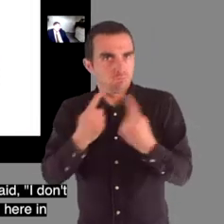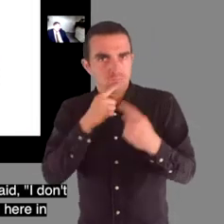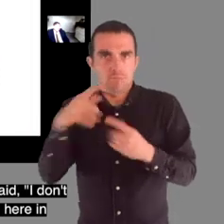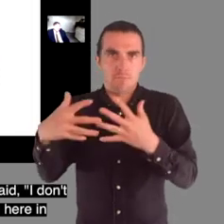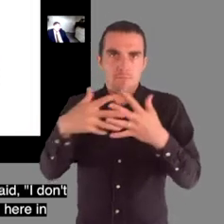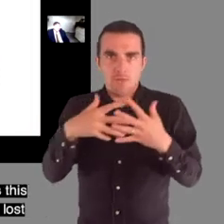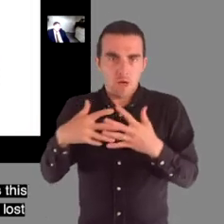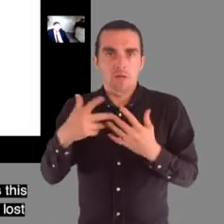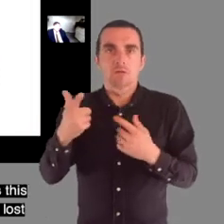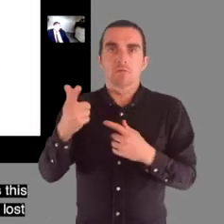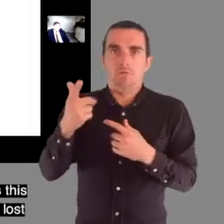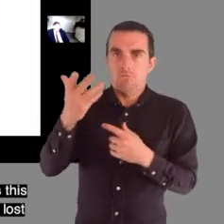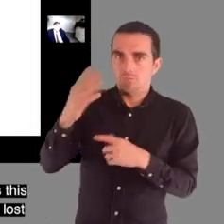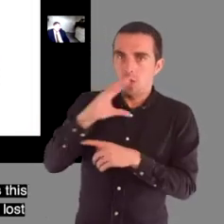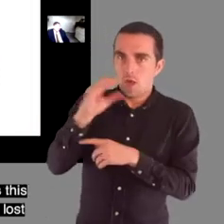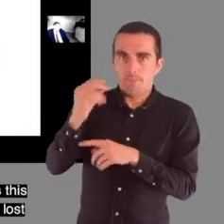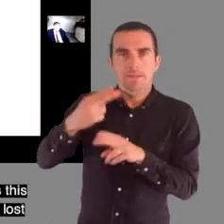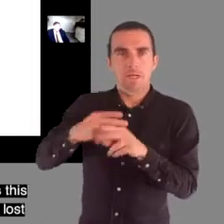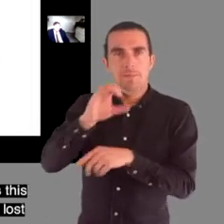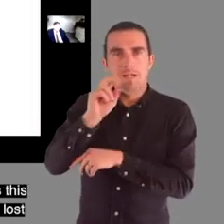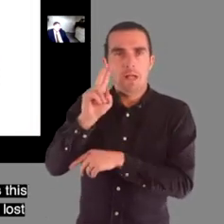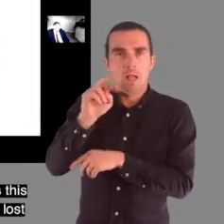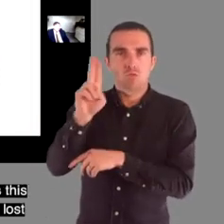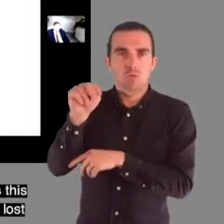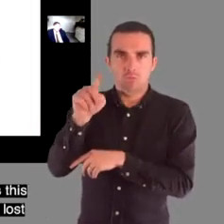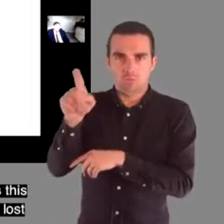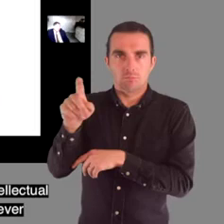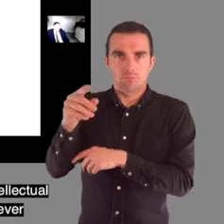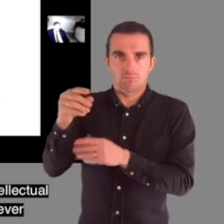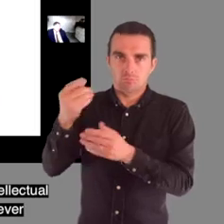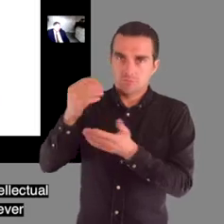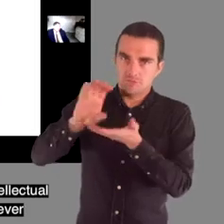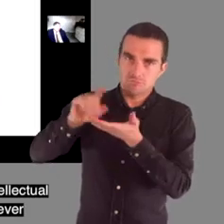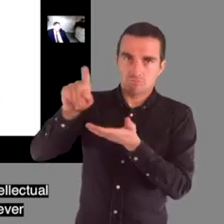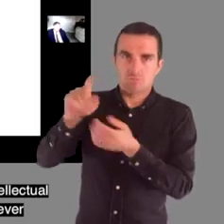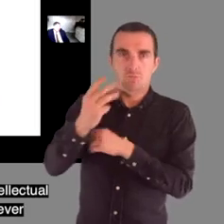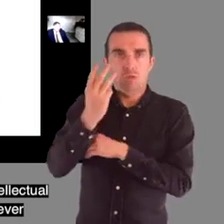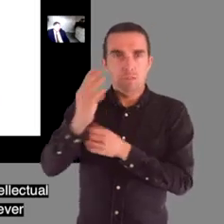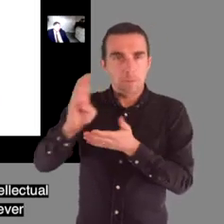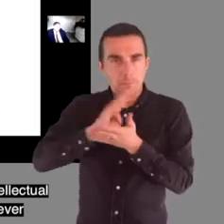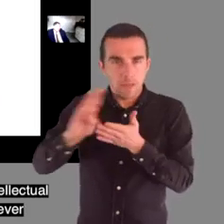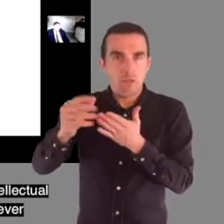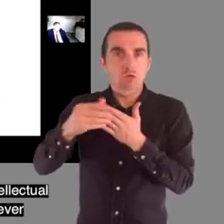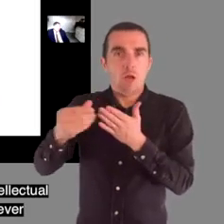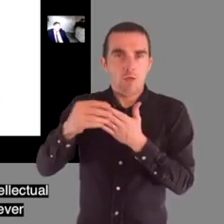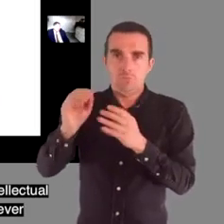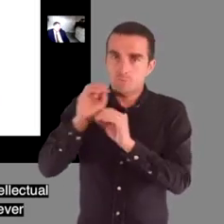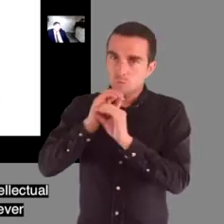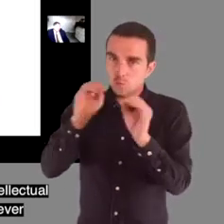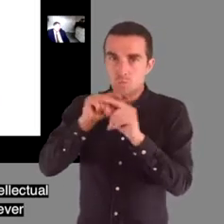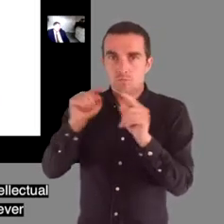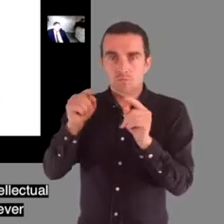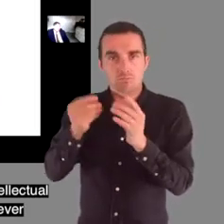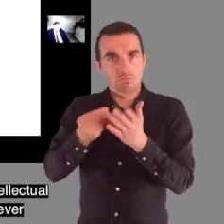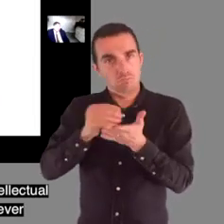here in the United States and there's this company called Enron that's lost $3 billion. None of them have intellectual disabilities. And